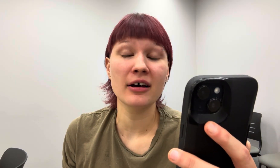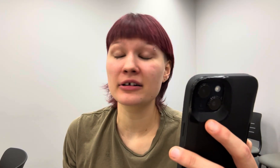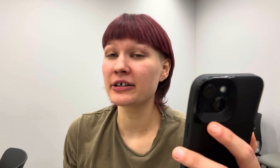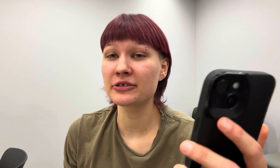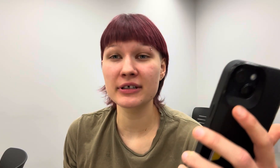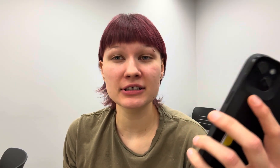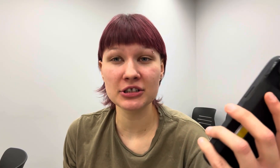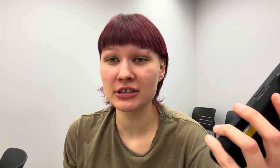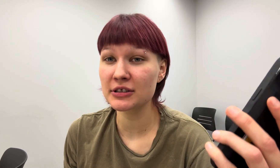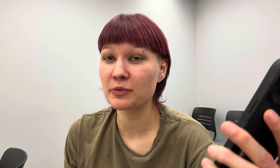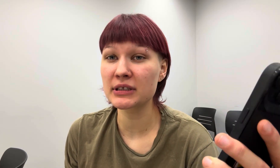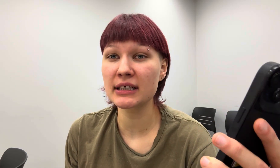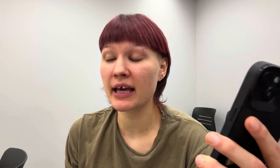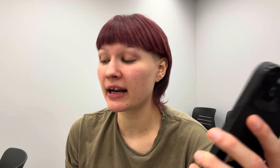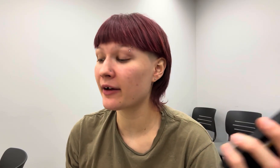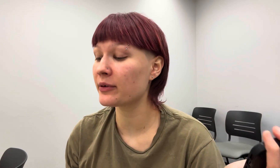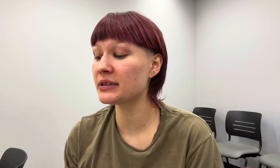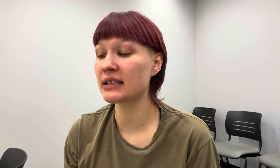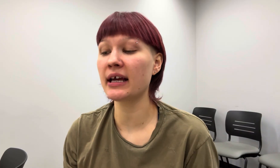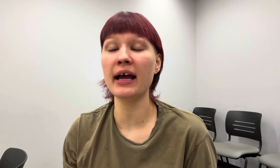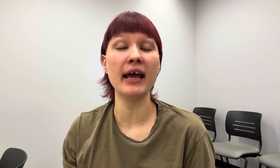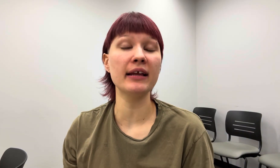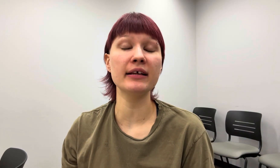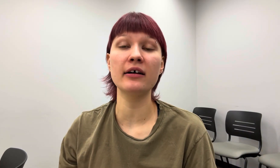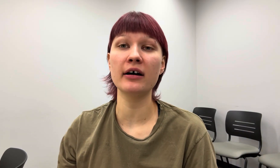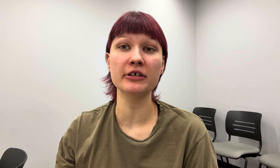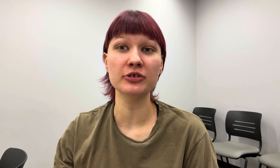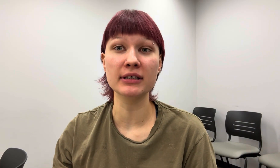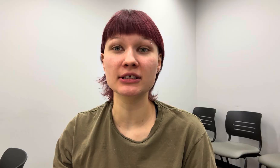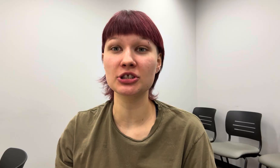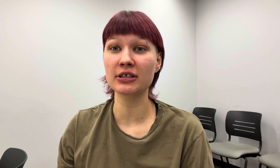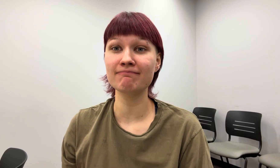Unclear transitions, once again, I will say I ended on a transition.